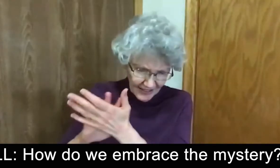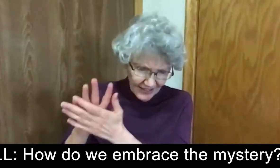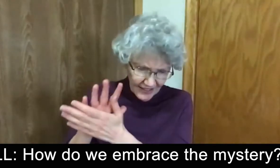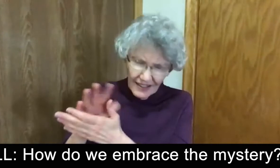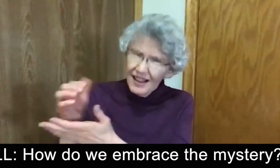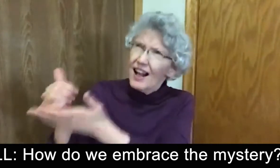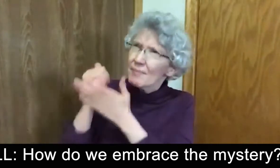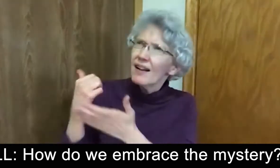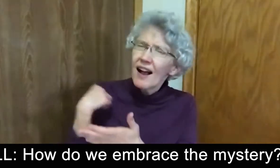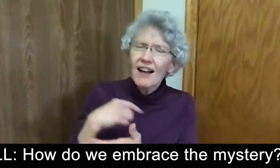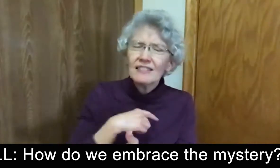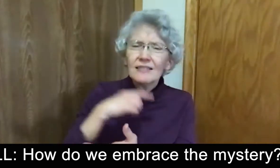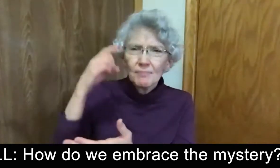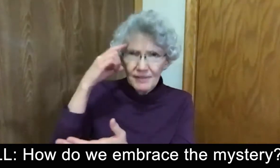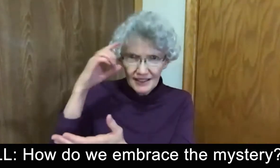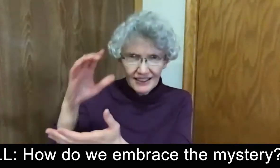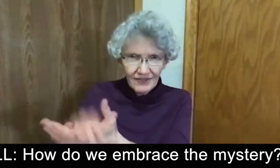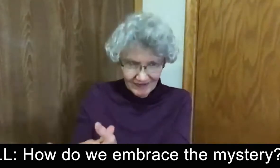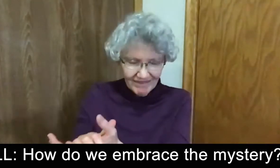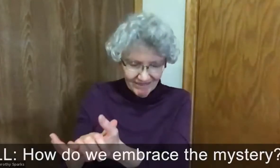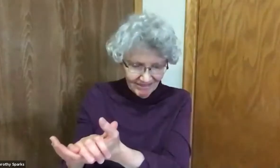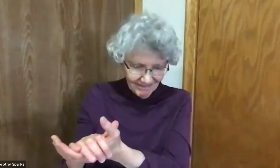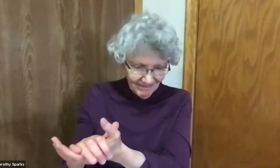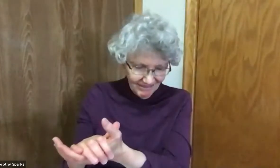How do we embrace the mystery?